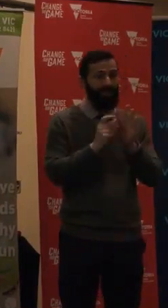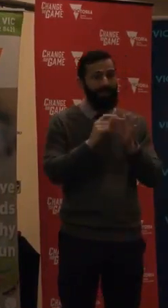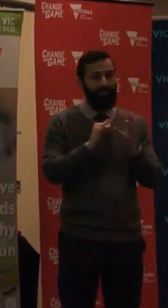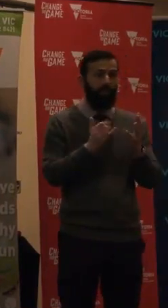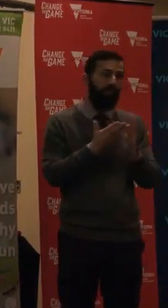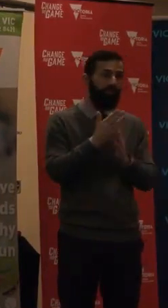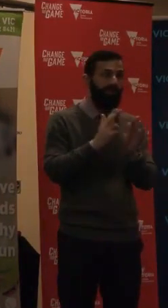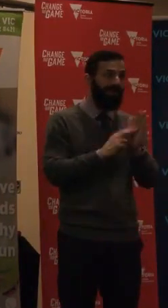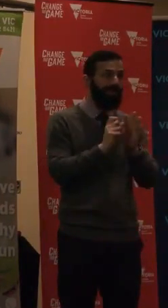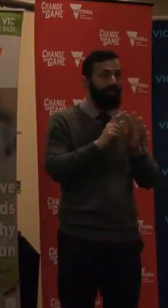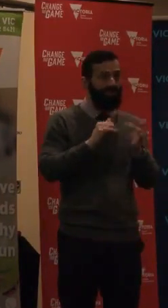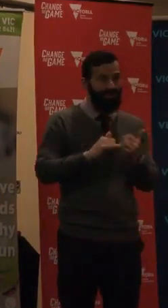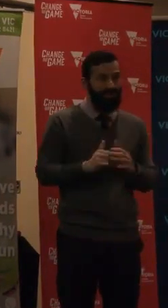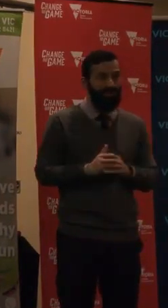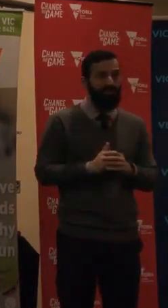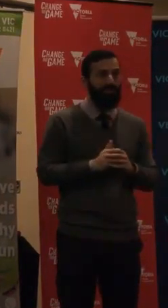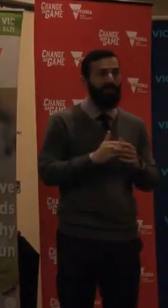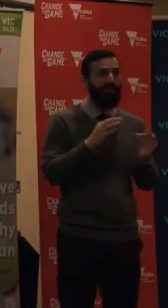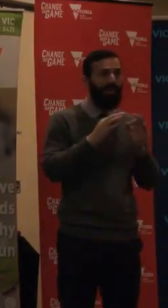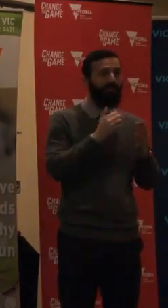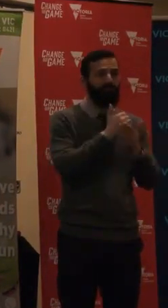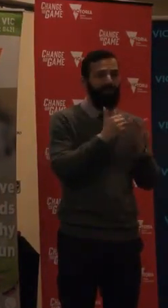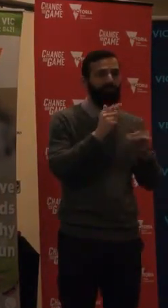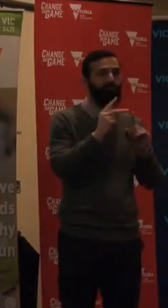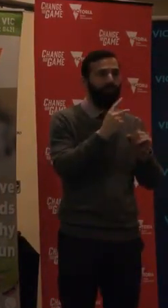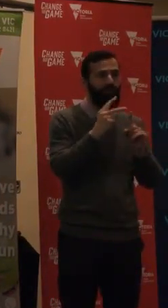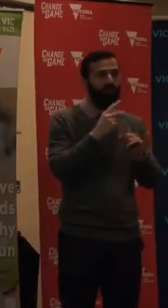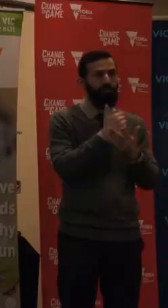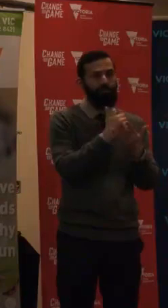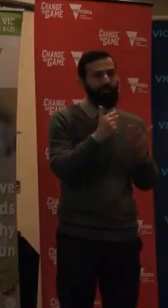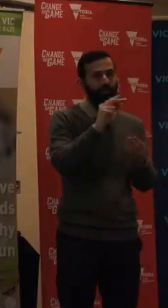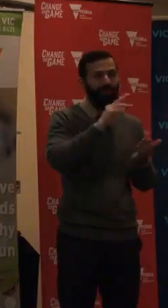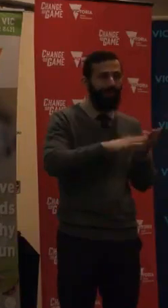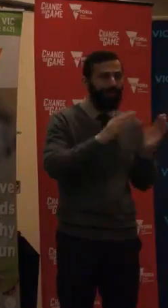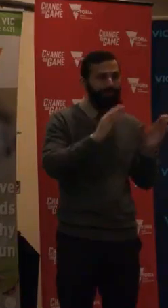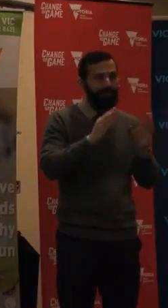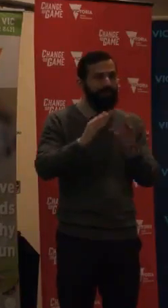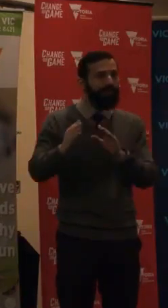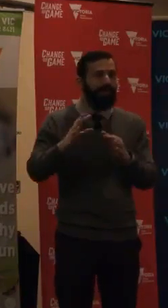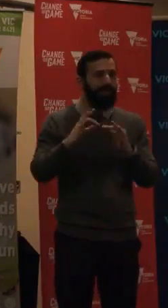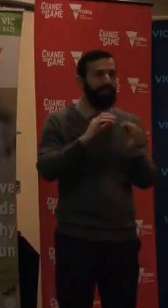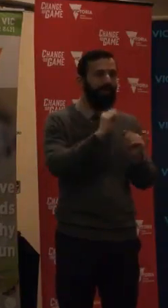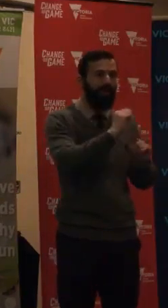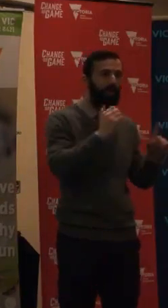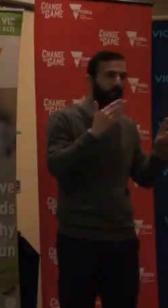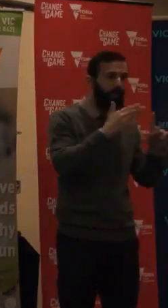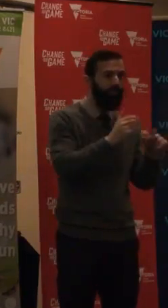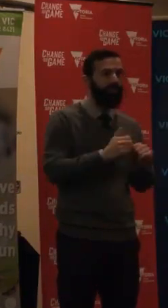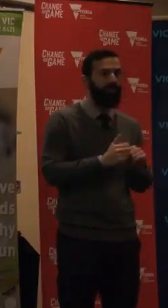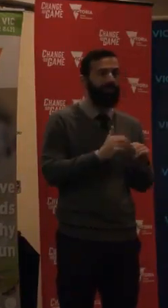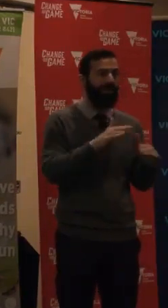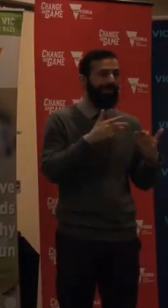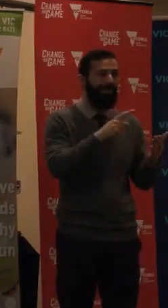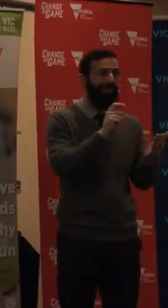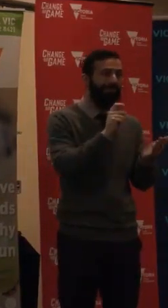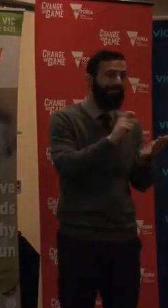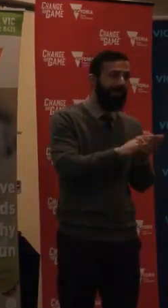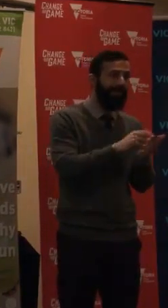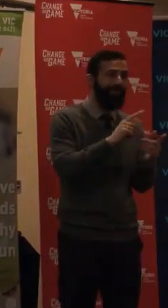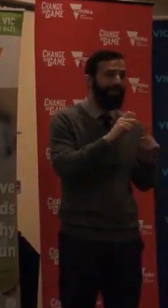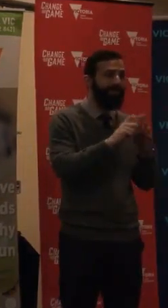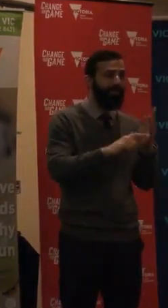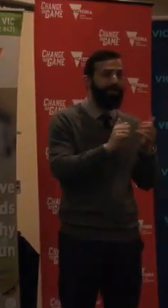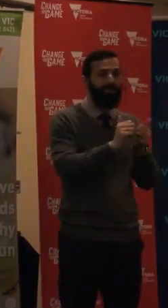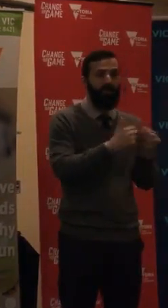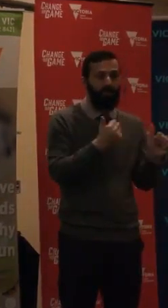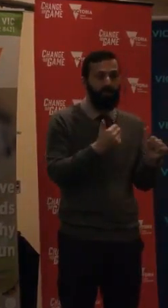through the NDIS. The plan's regularly reviewed, usually annually. It's linked to their goals. The plan's aimed to provide funding for disability sports, again,